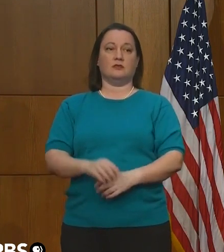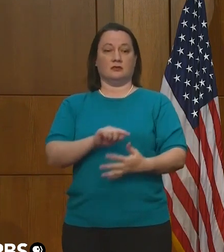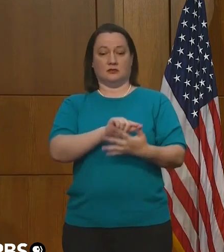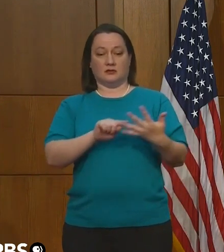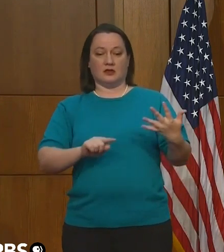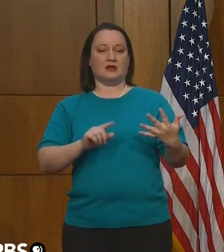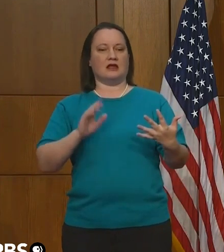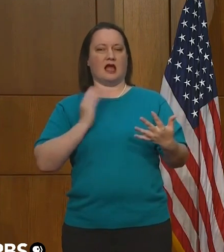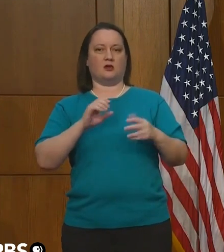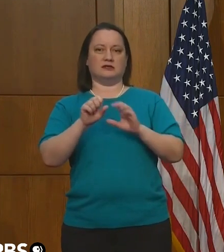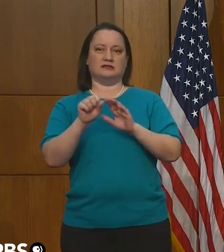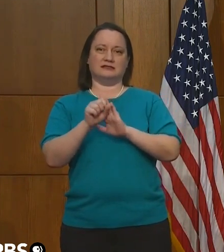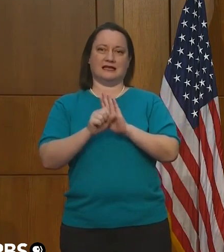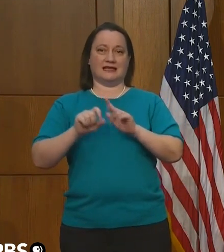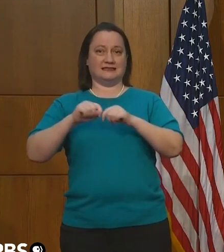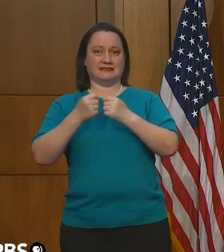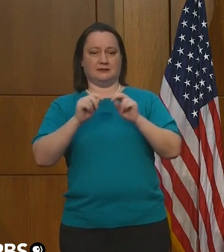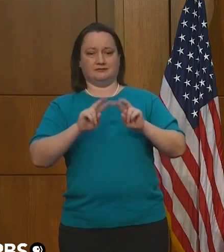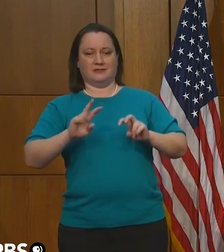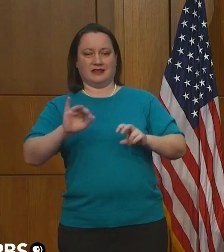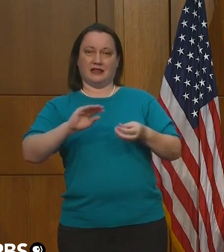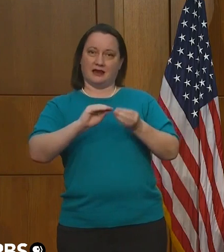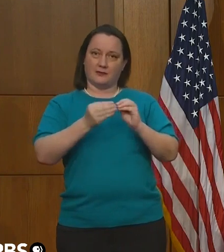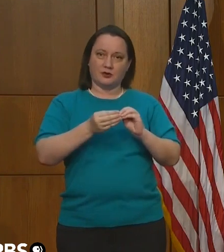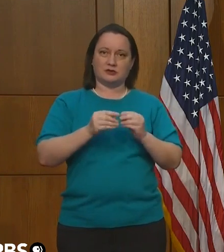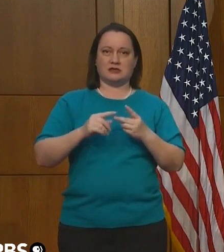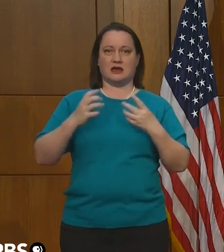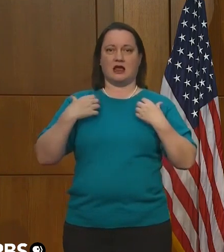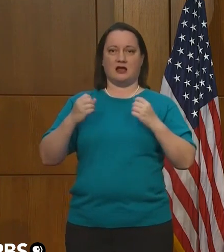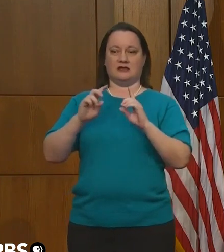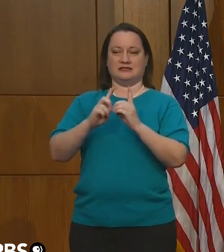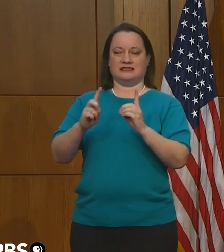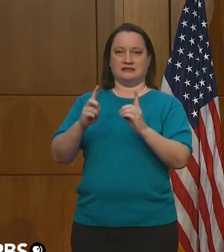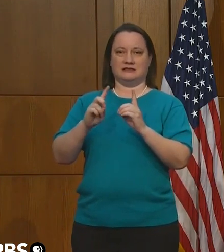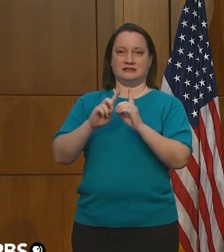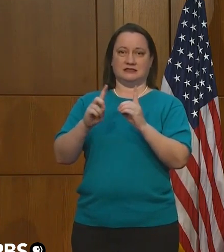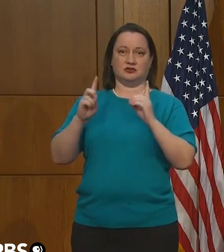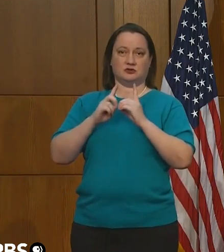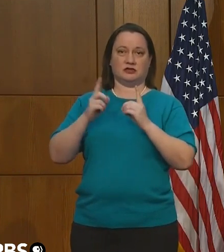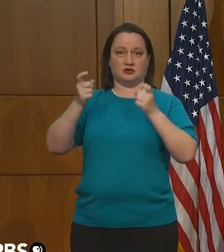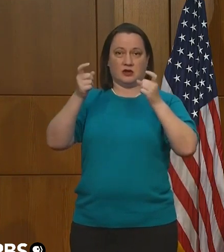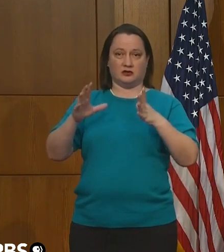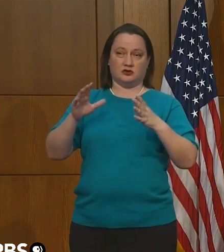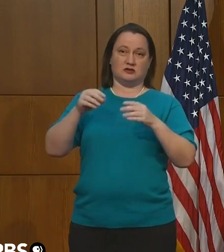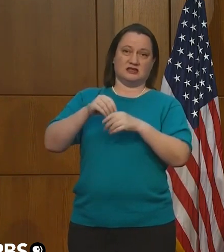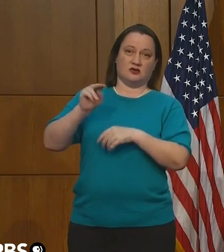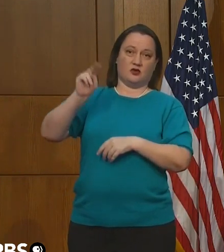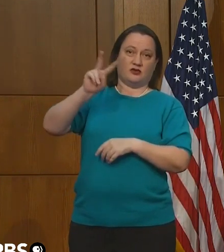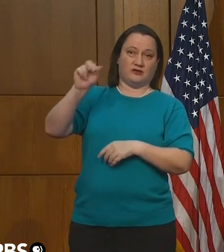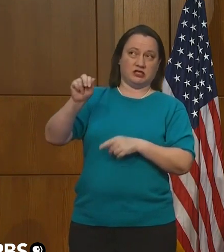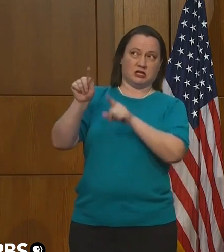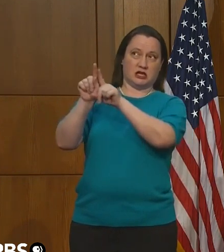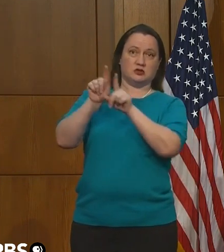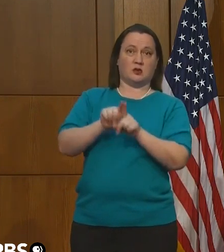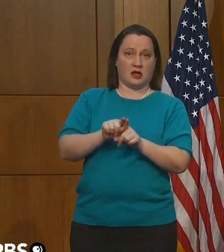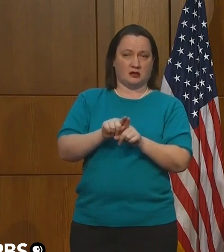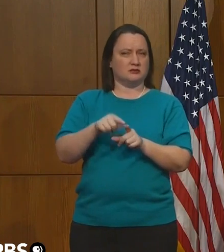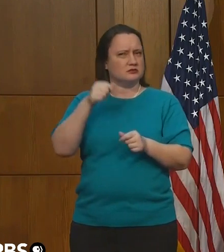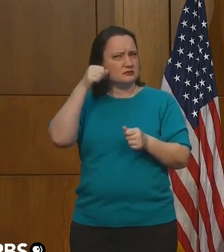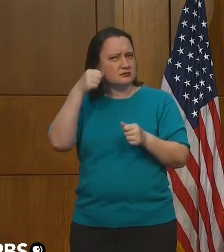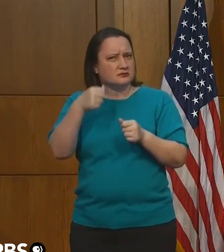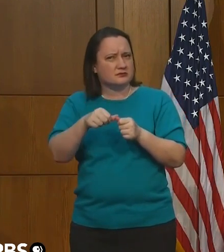our state team, and it is the assessment of the health district directors across Northern Virginia. You will